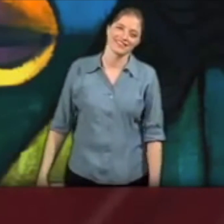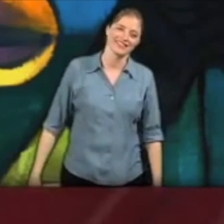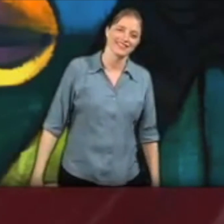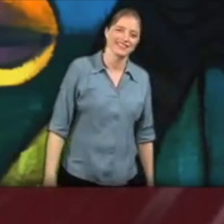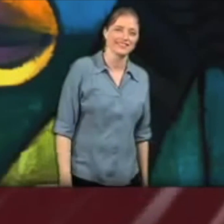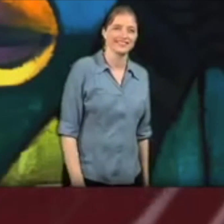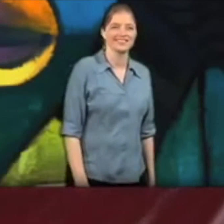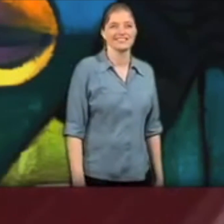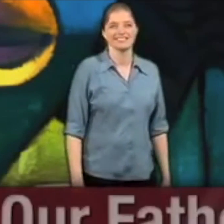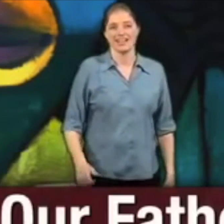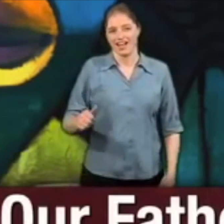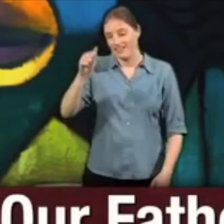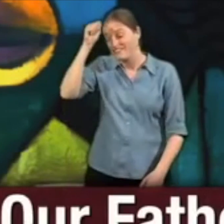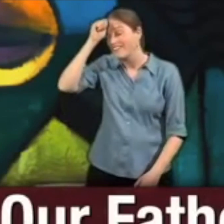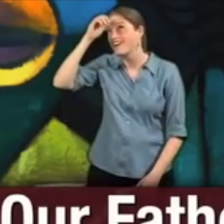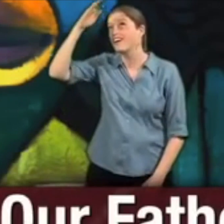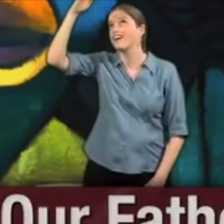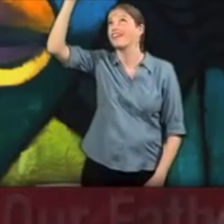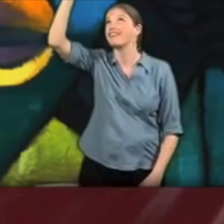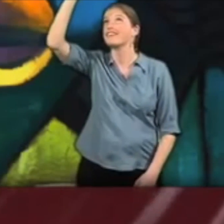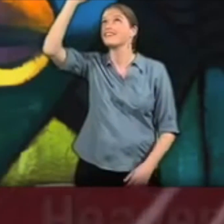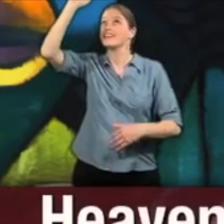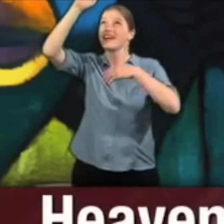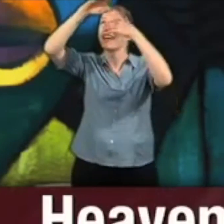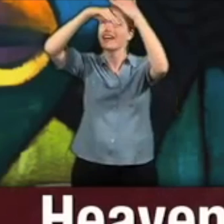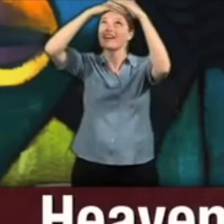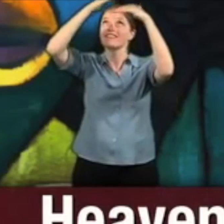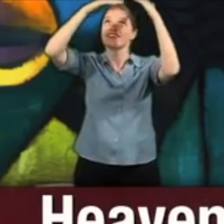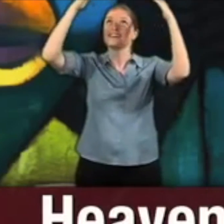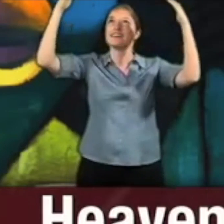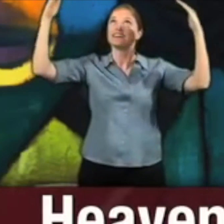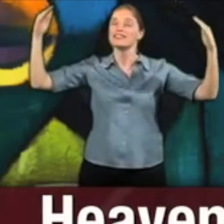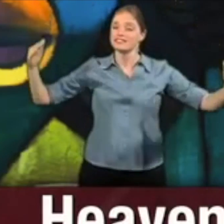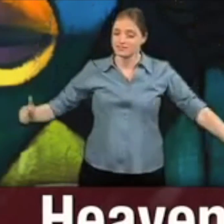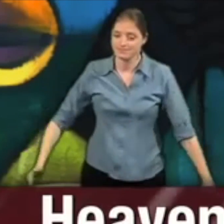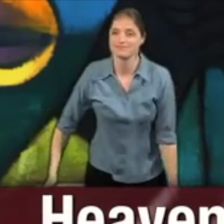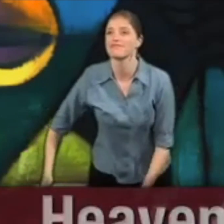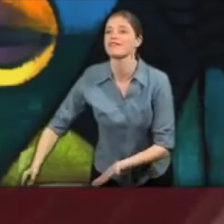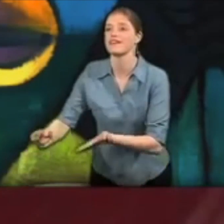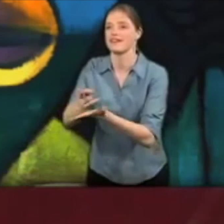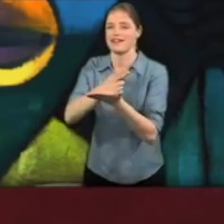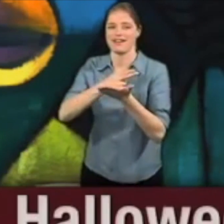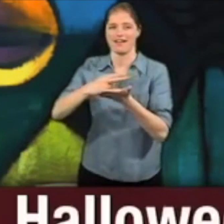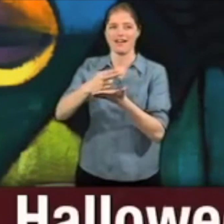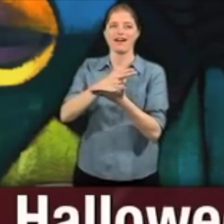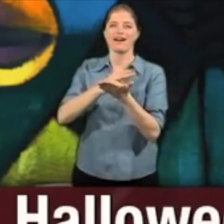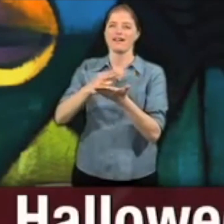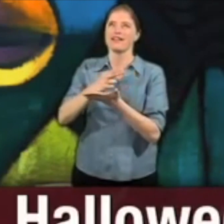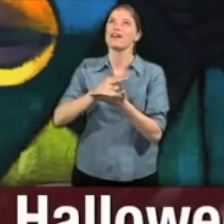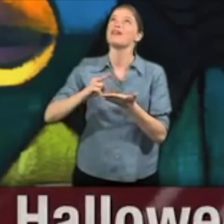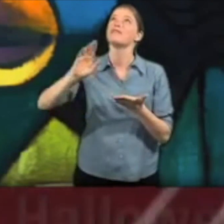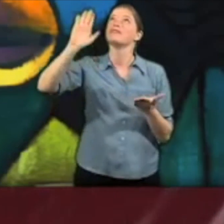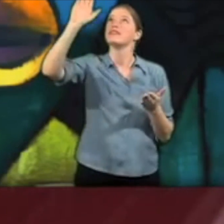Our Father in heaven, Hallowed be